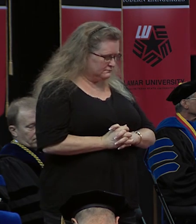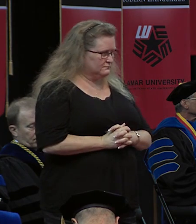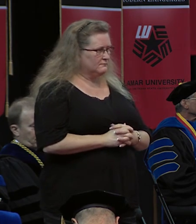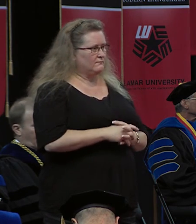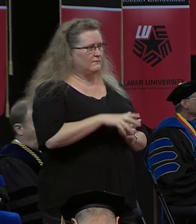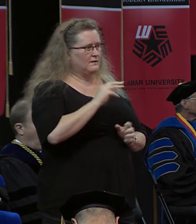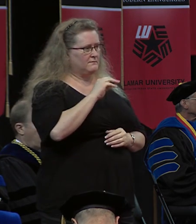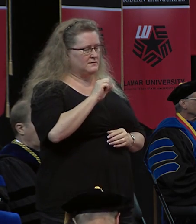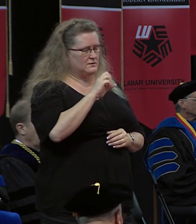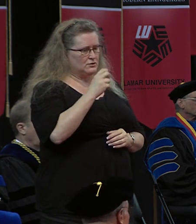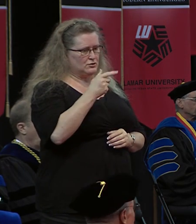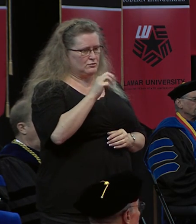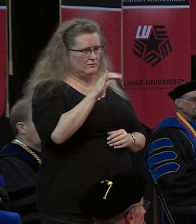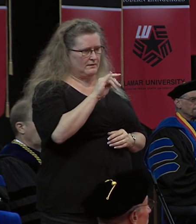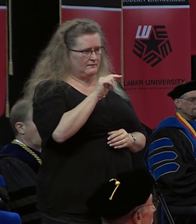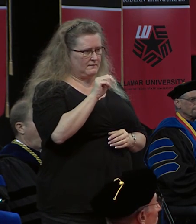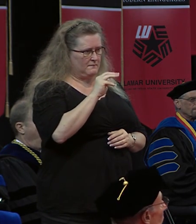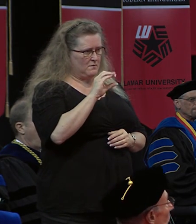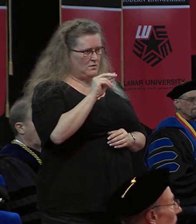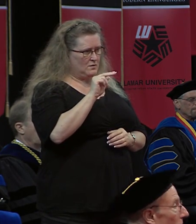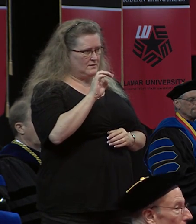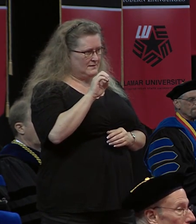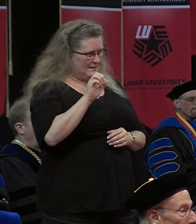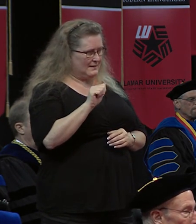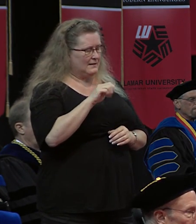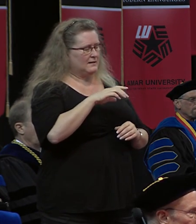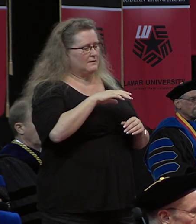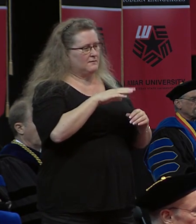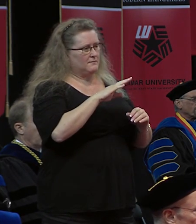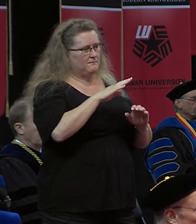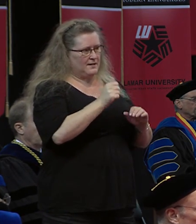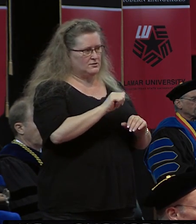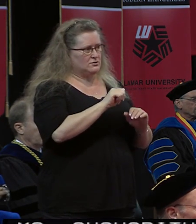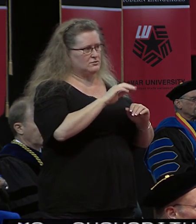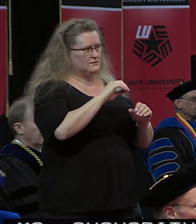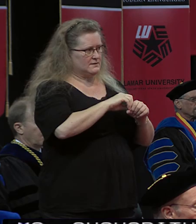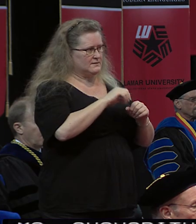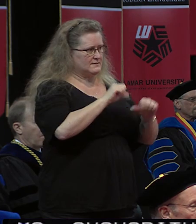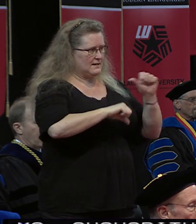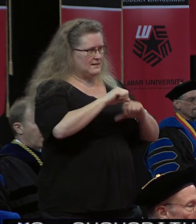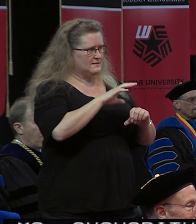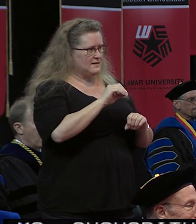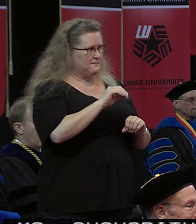Ms. Susharitha Marneni, Bachelor of Science in Biology.